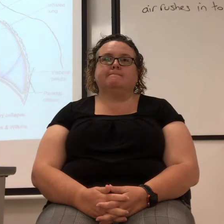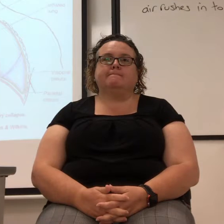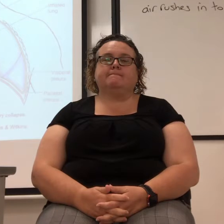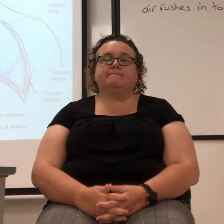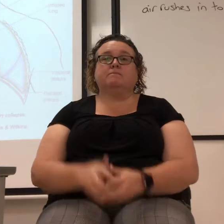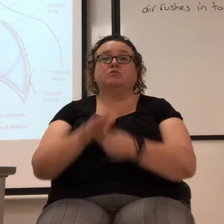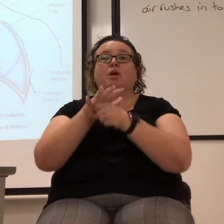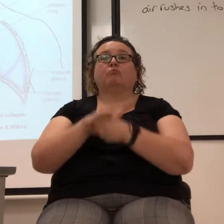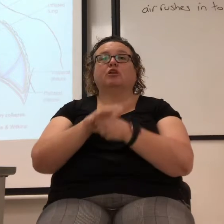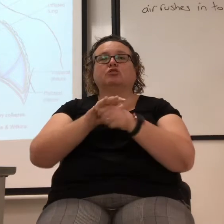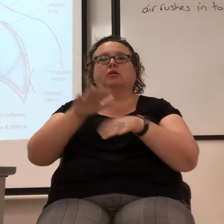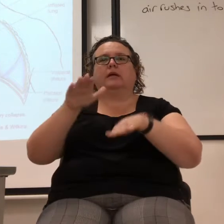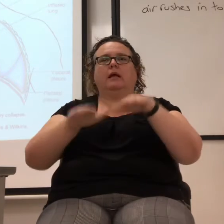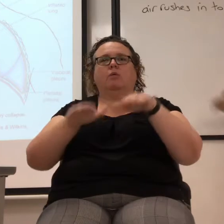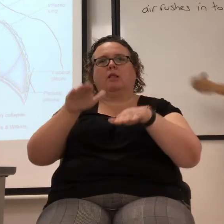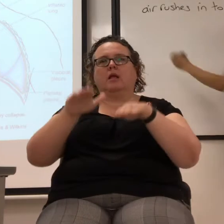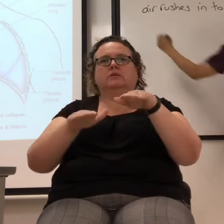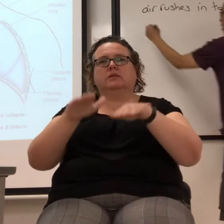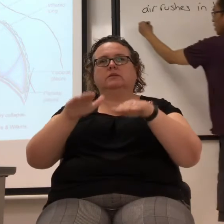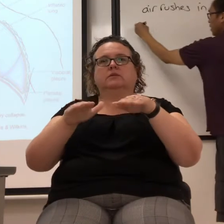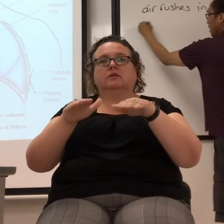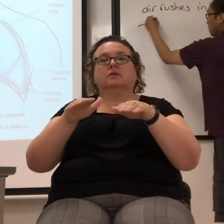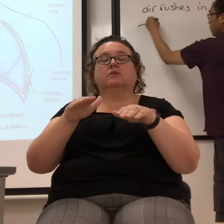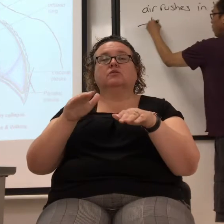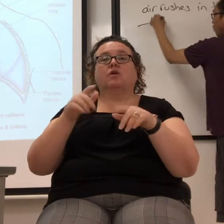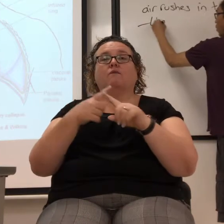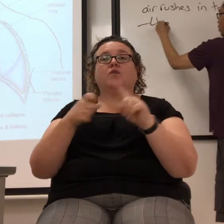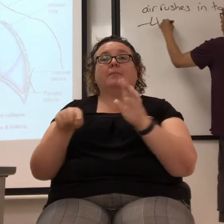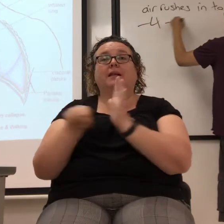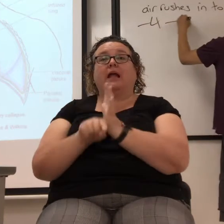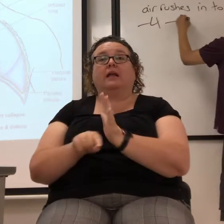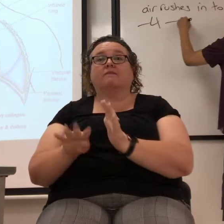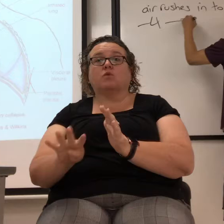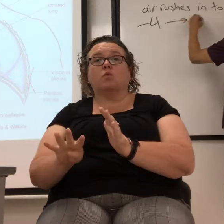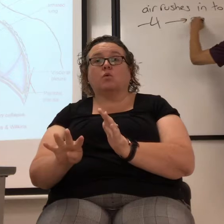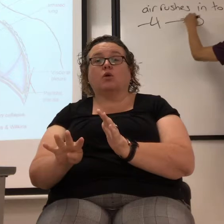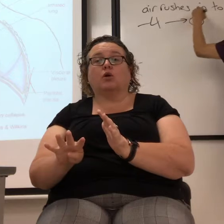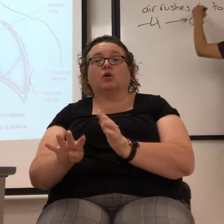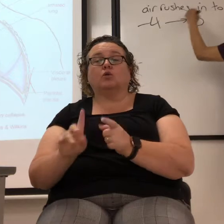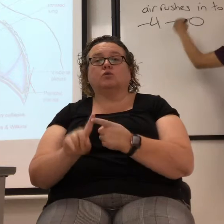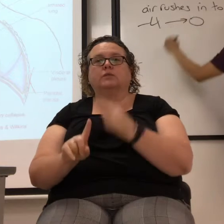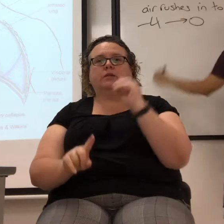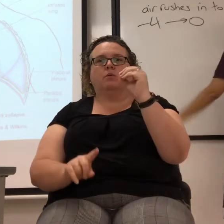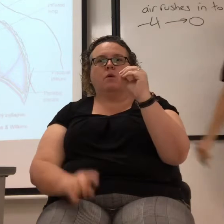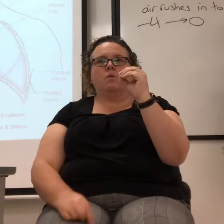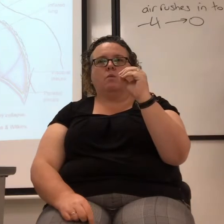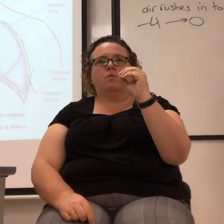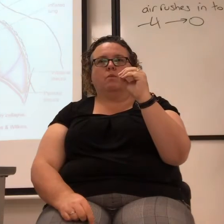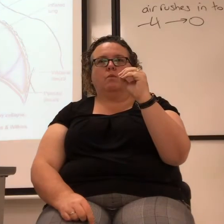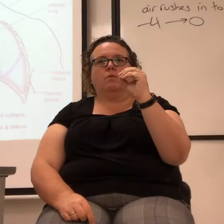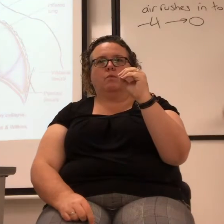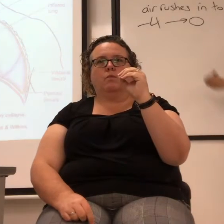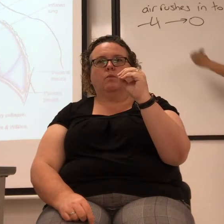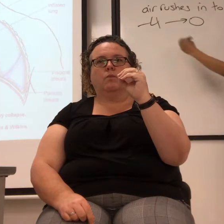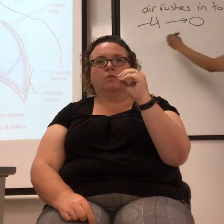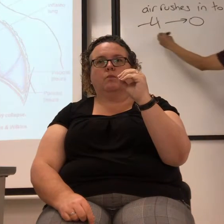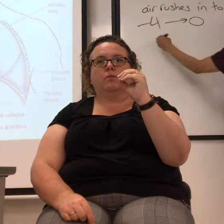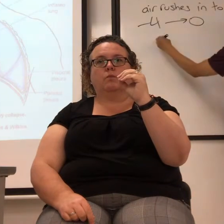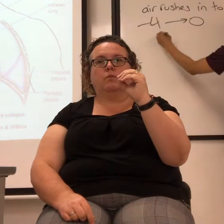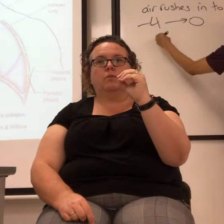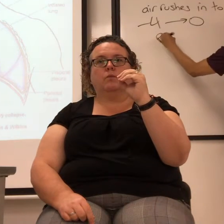The pressure equalizes. The pressure goes from -4 to 0. Okay.